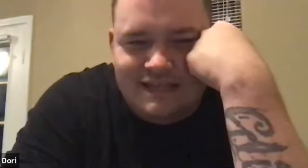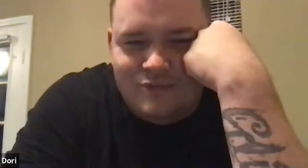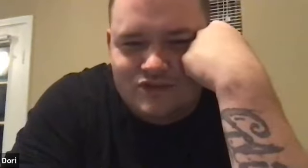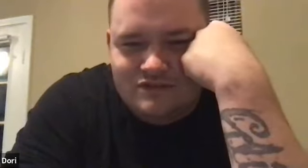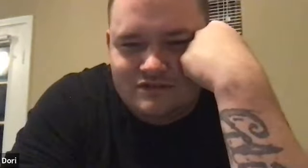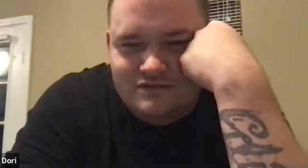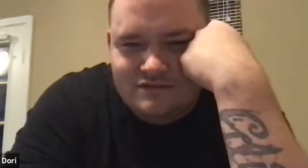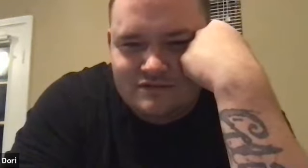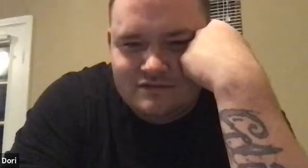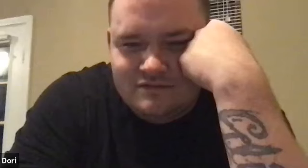sandwich. really are, Dory.